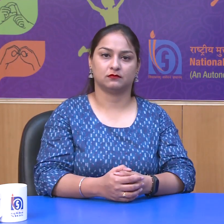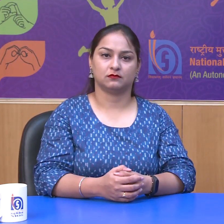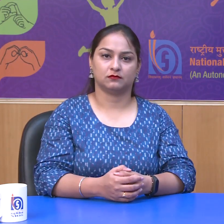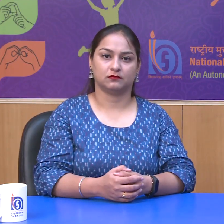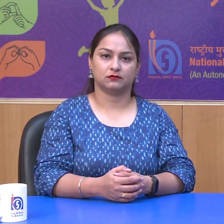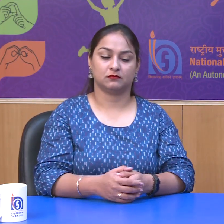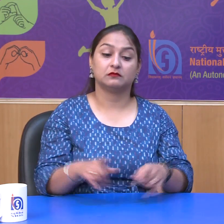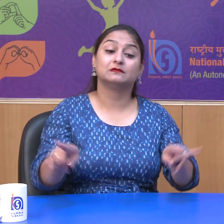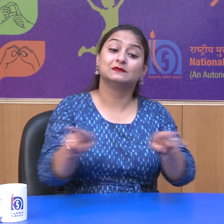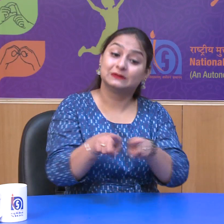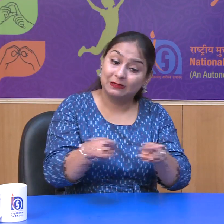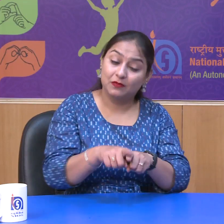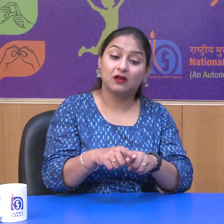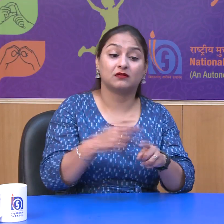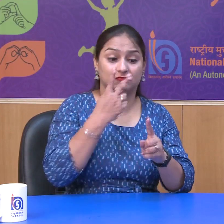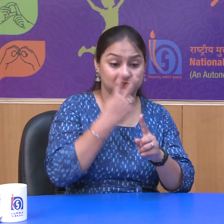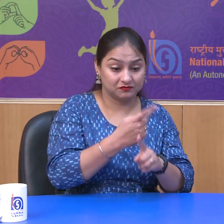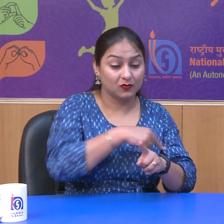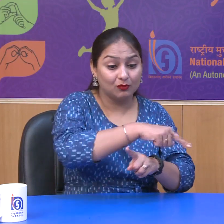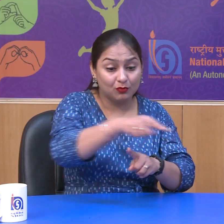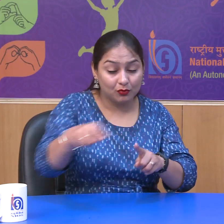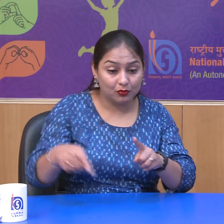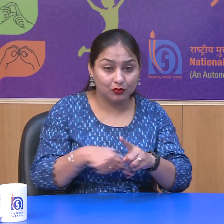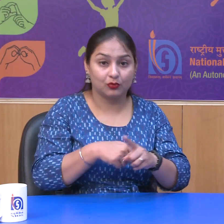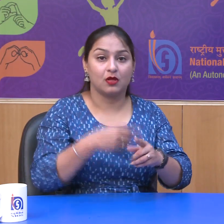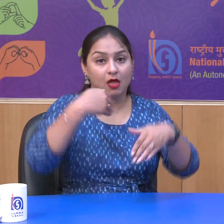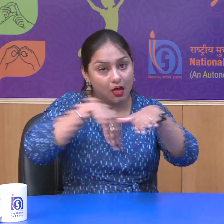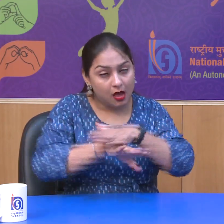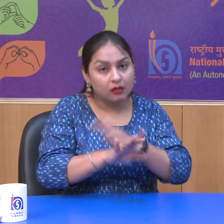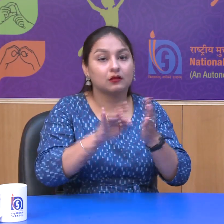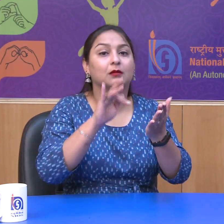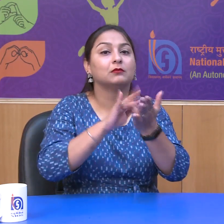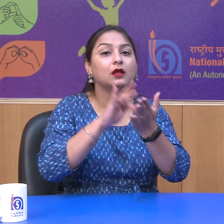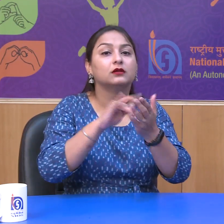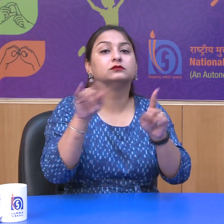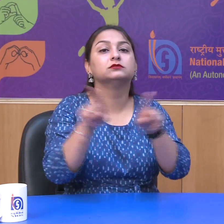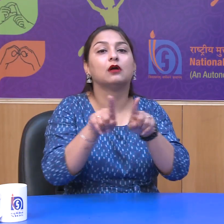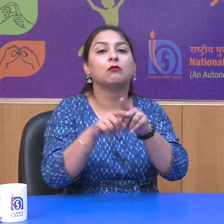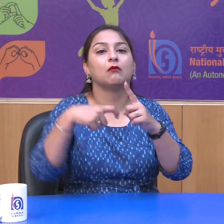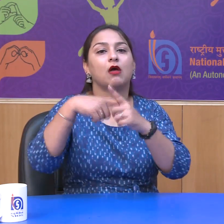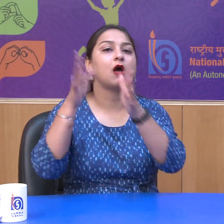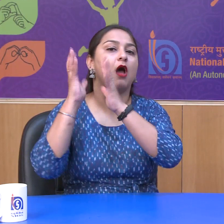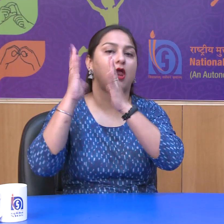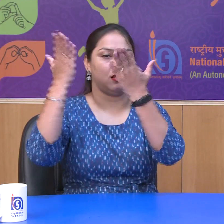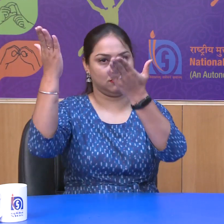and similar kind of situation can be observed in the state of Kerala, which is in